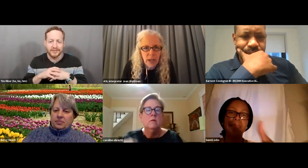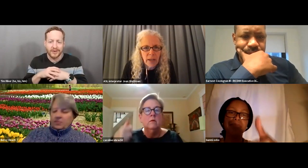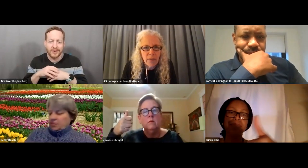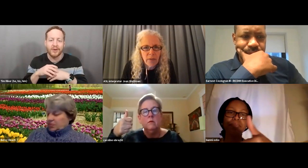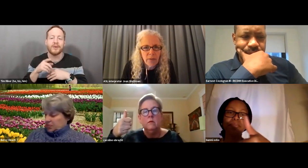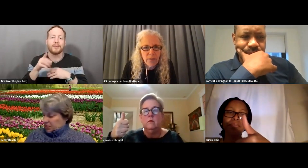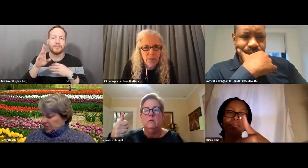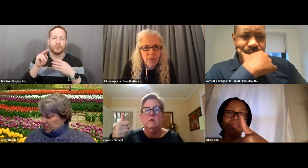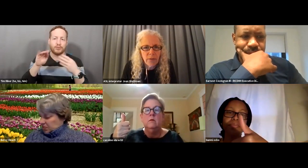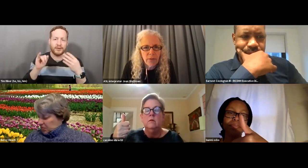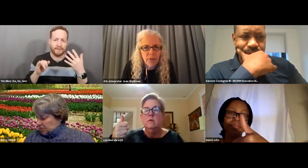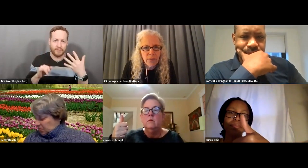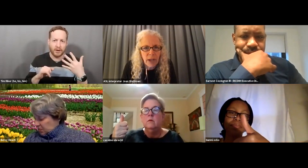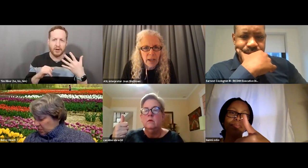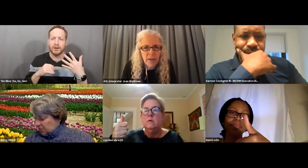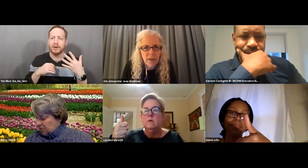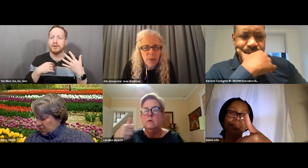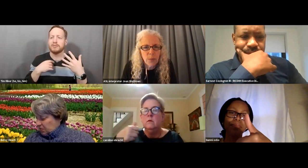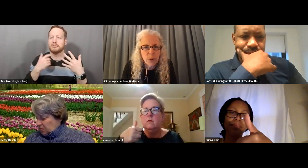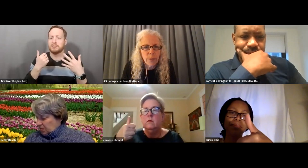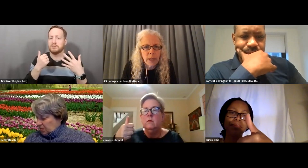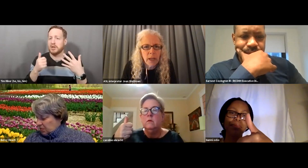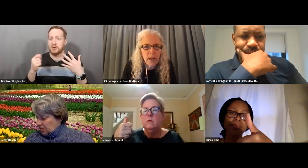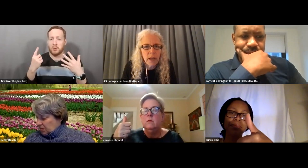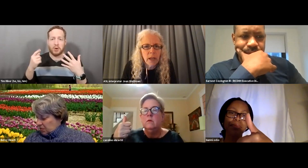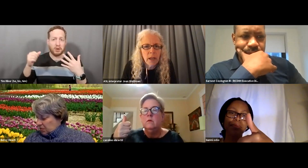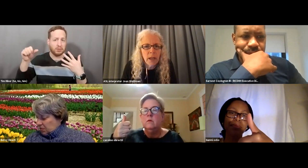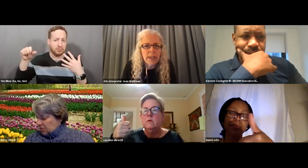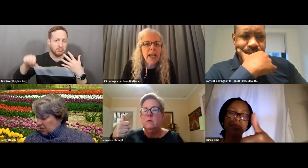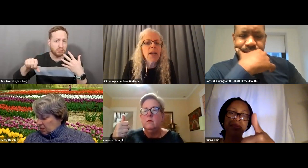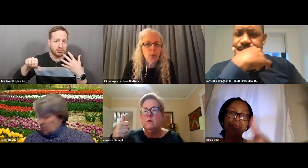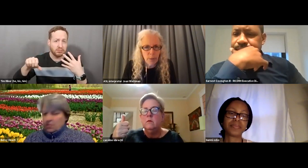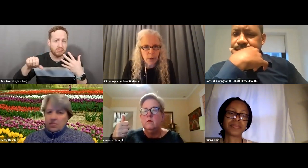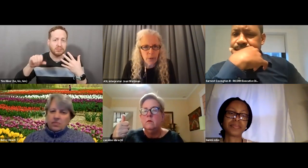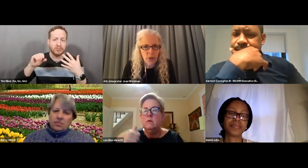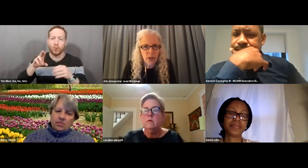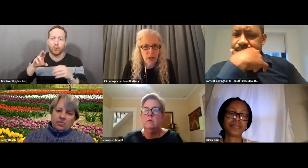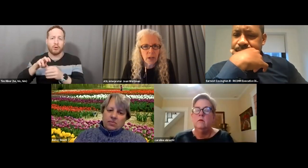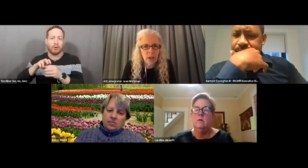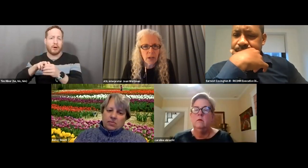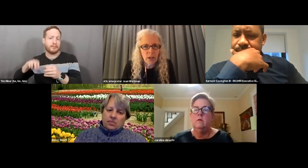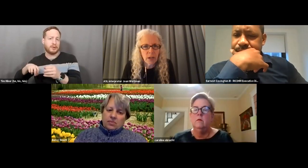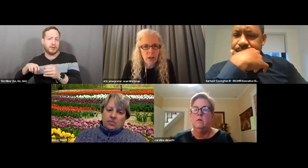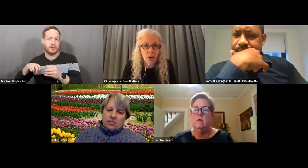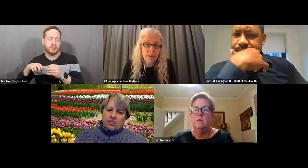Okay, five with Bunmi. Is there anyone opposed or